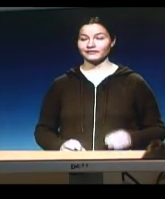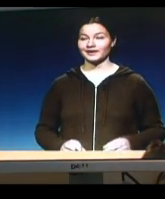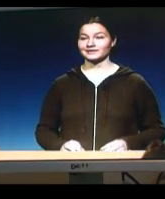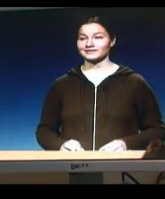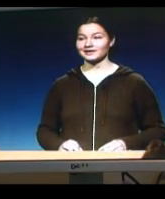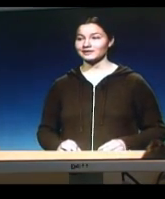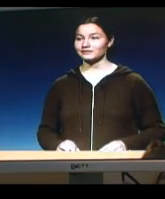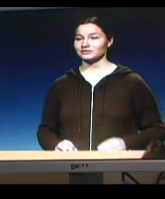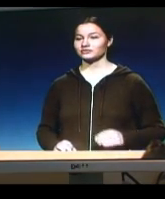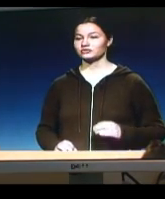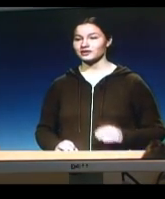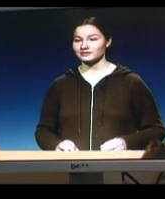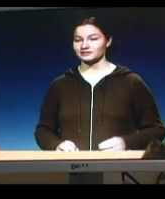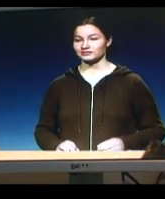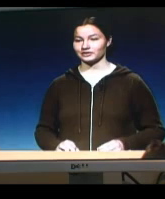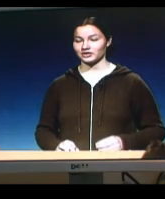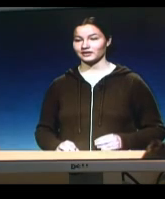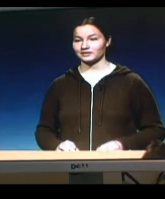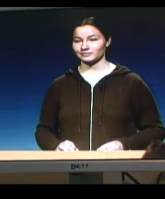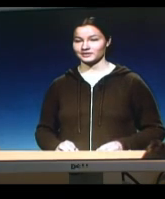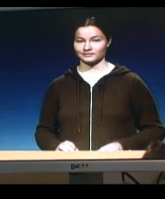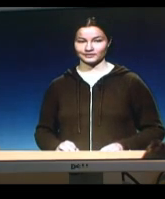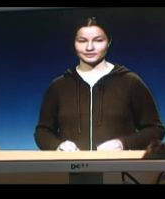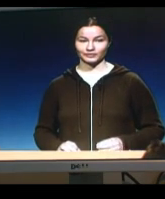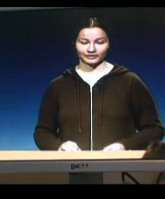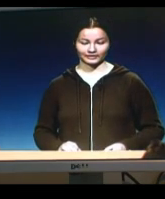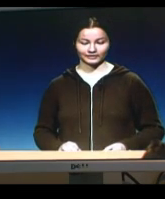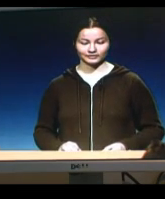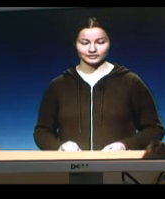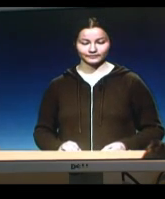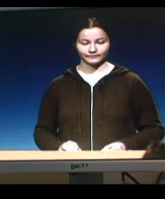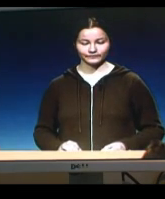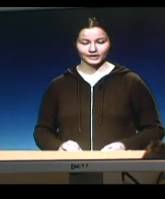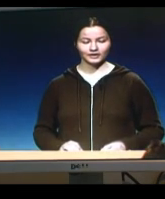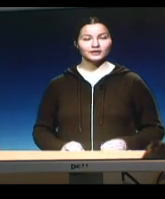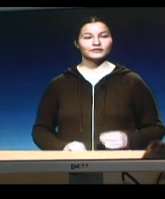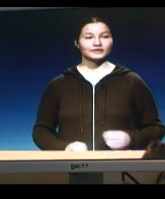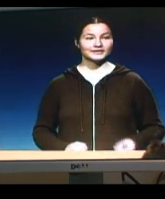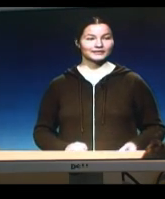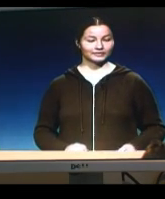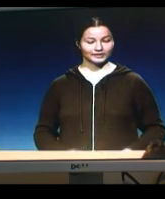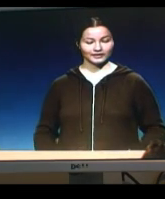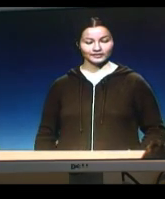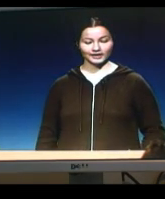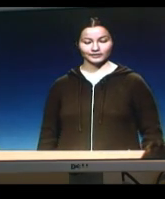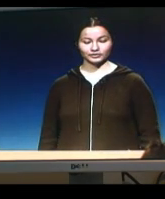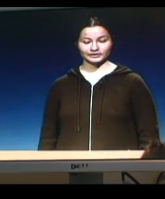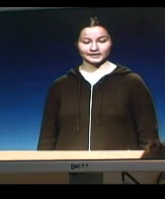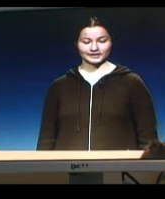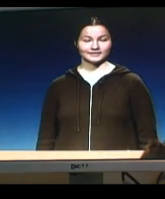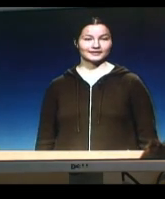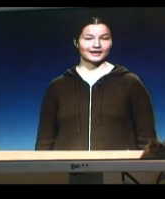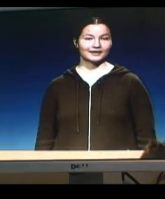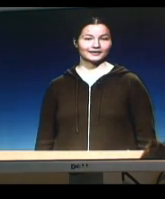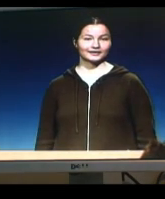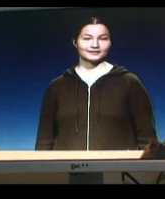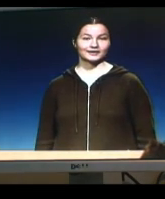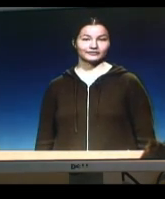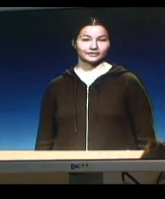fact, sign language is just as rich and expressive as spoken language. For example, Karen Nakamura states in the online Deaf